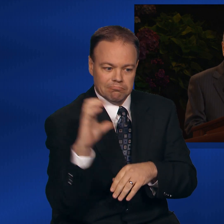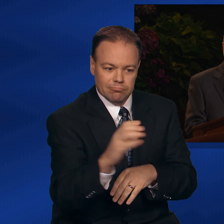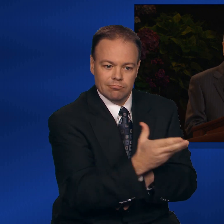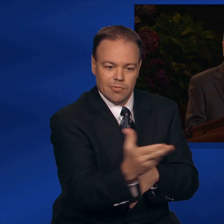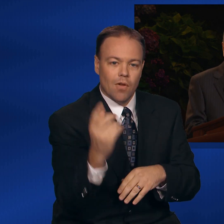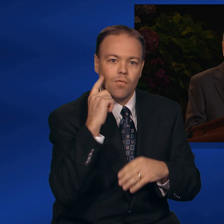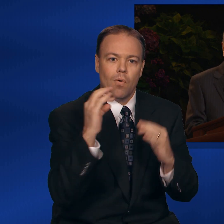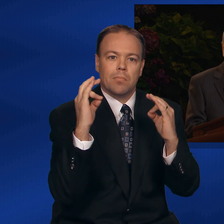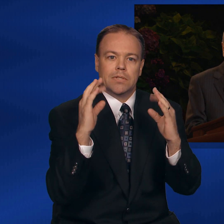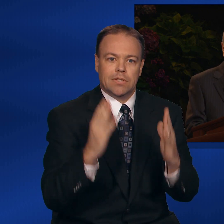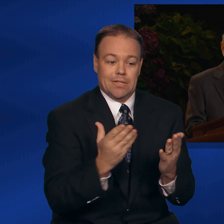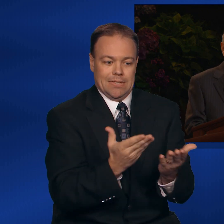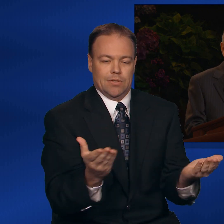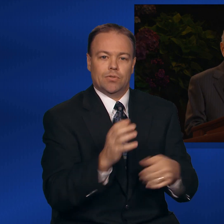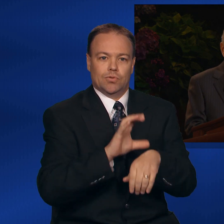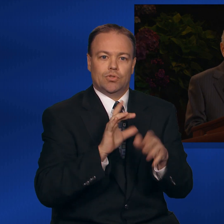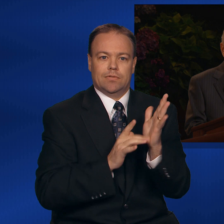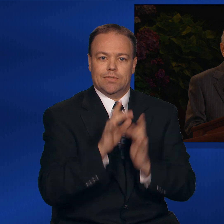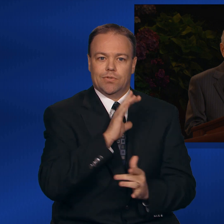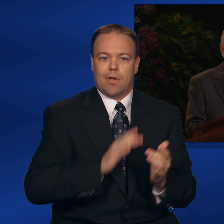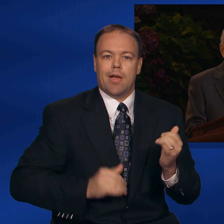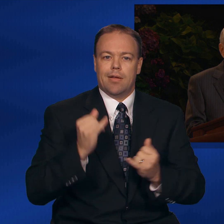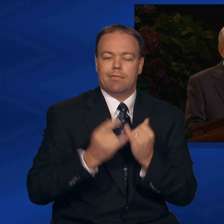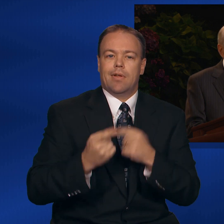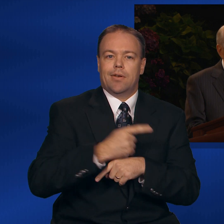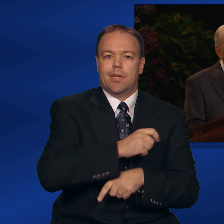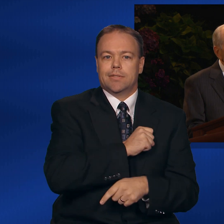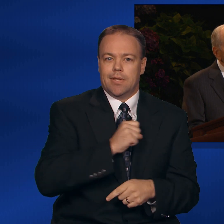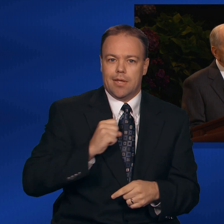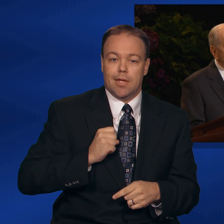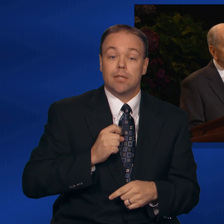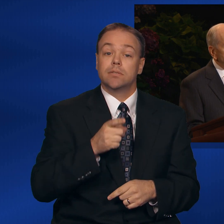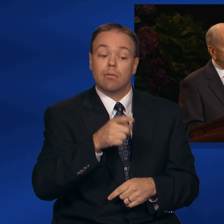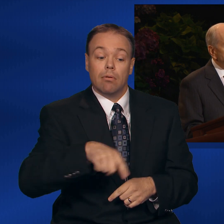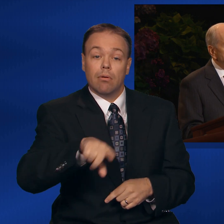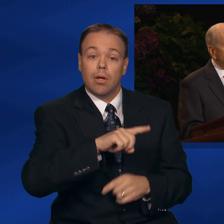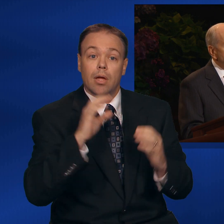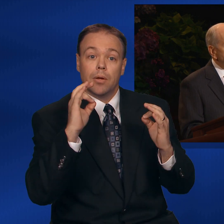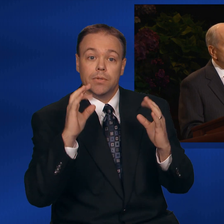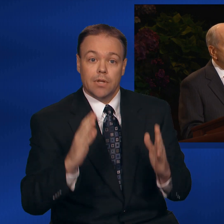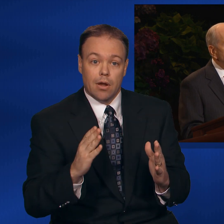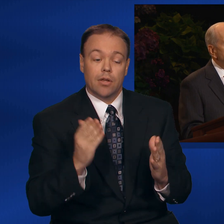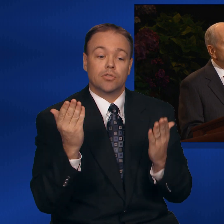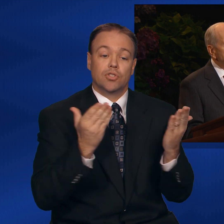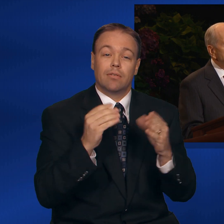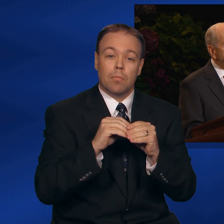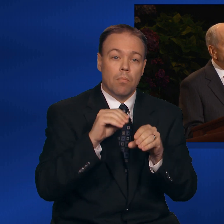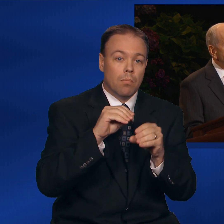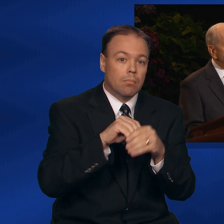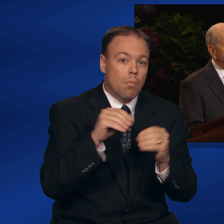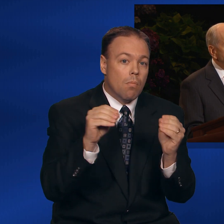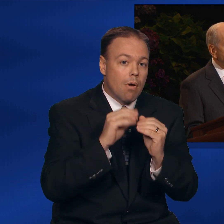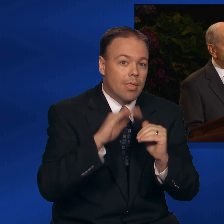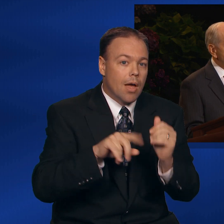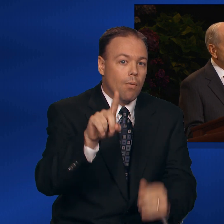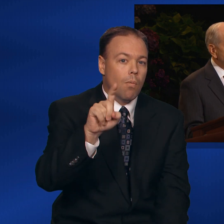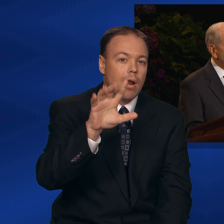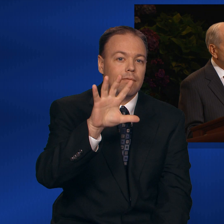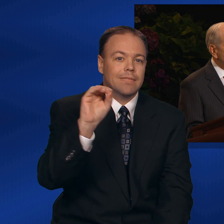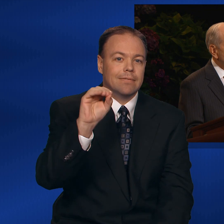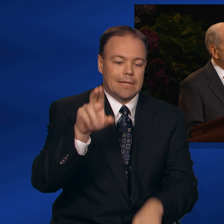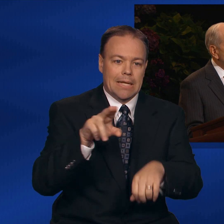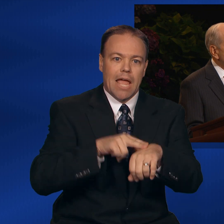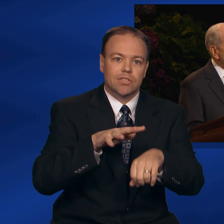Church of Jesus Christ of Latter-day Saints. These missionaries serve in more than 150